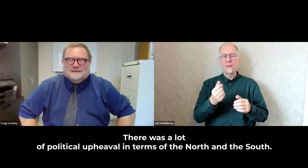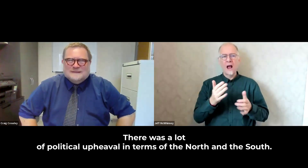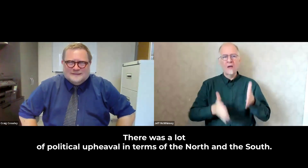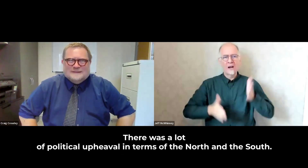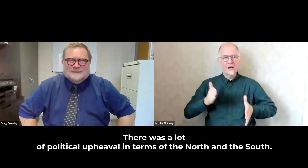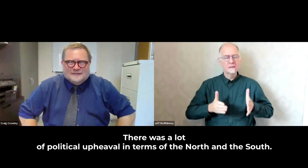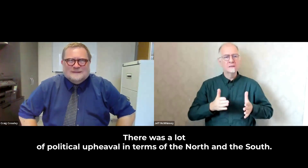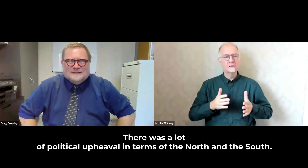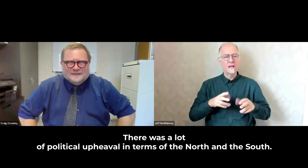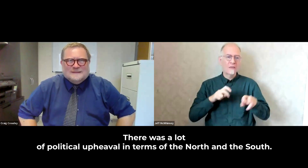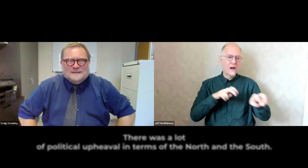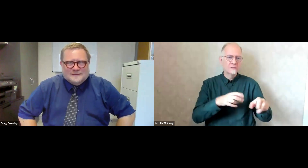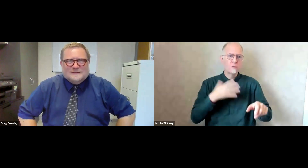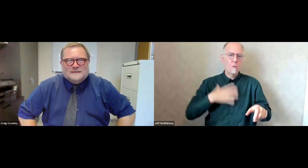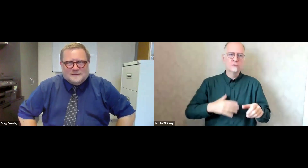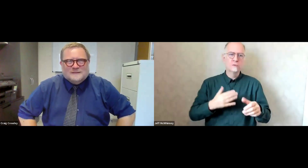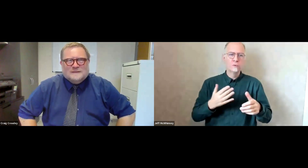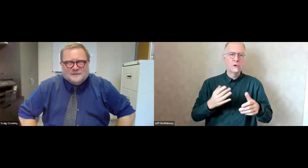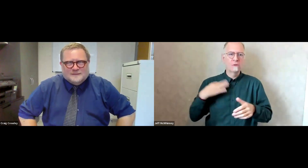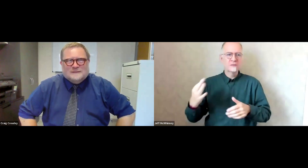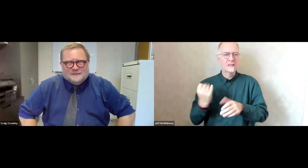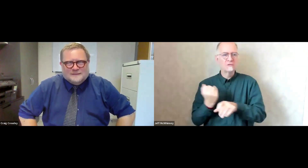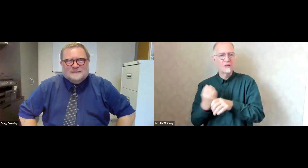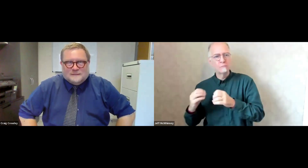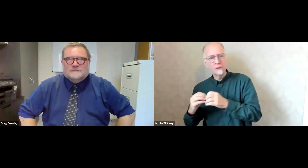terms of the North and the South.